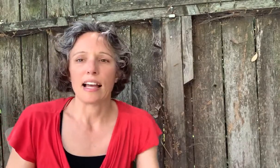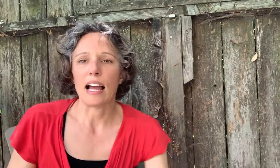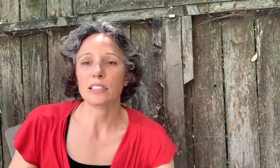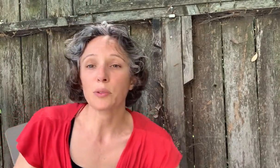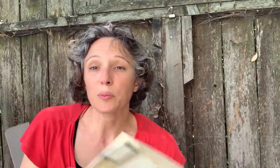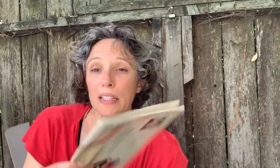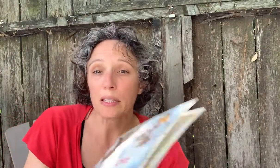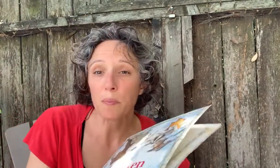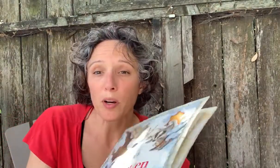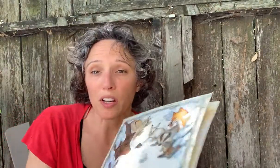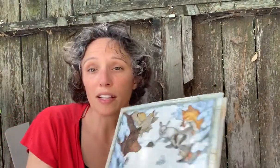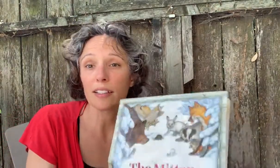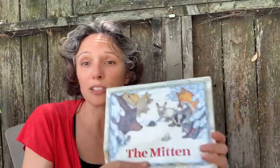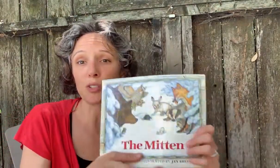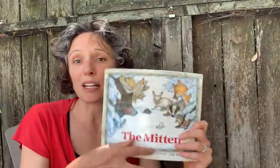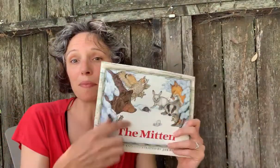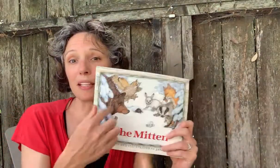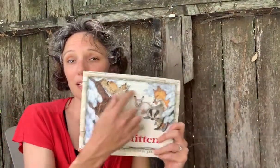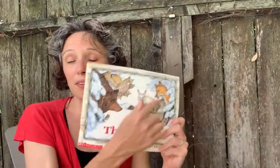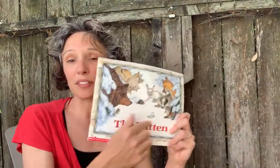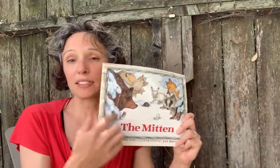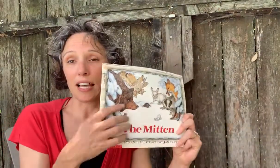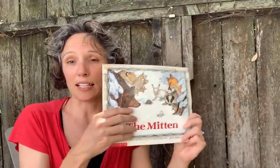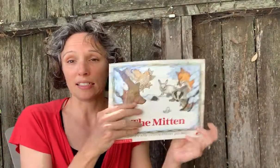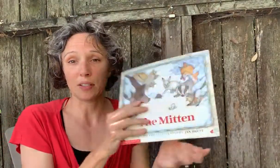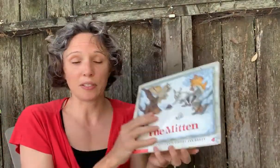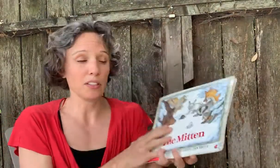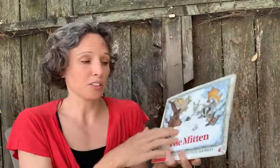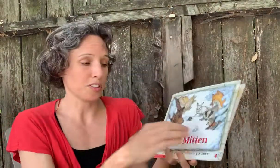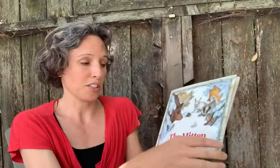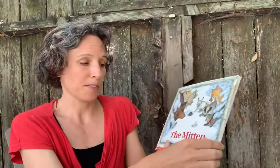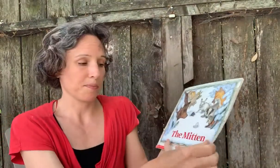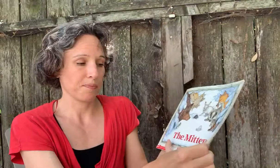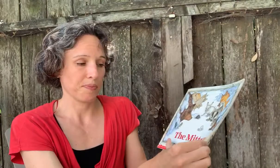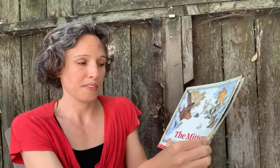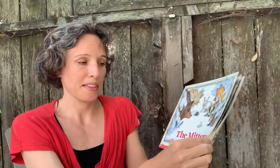As we read the book, let's try to make some of the signs that we learned.